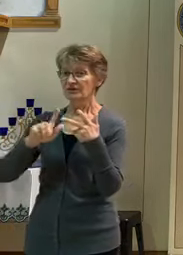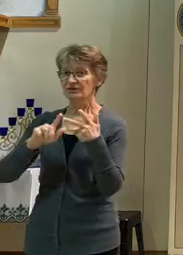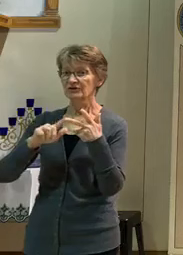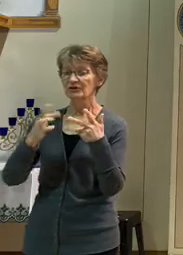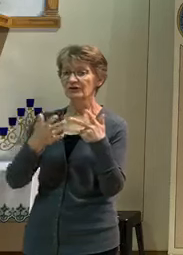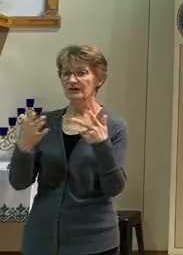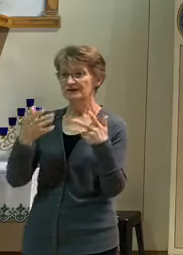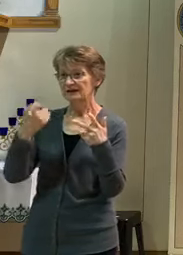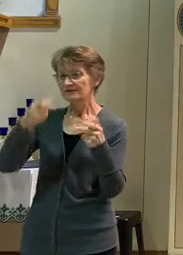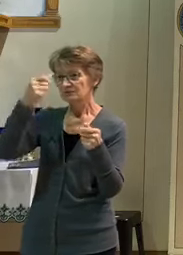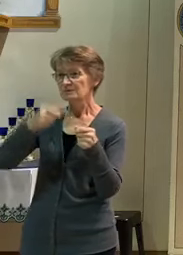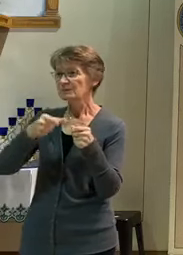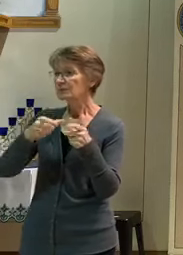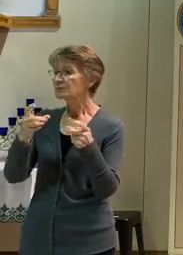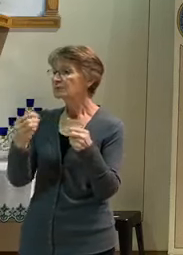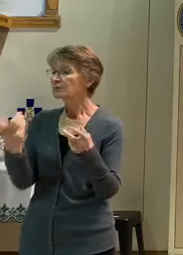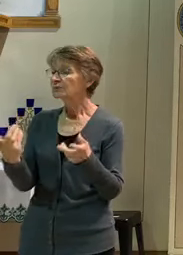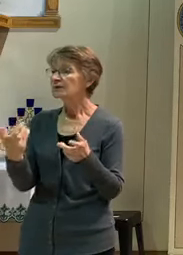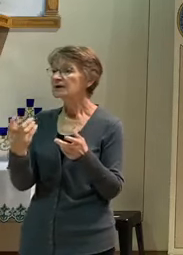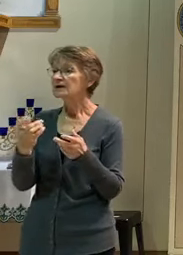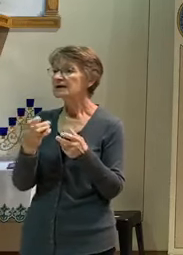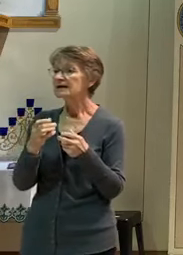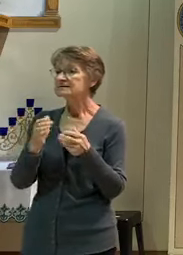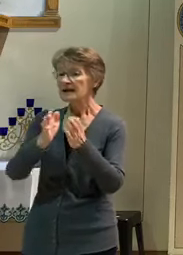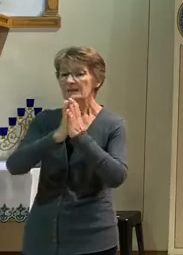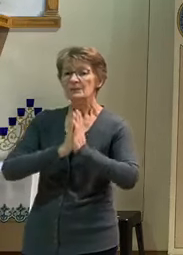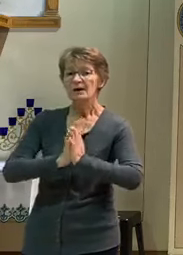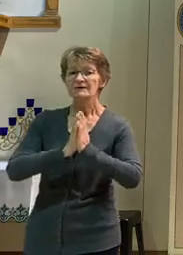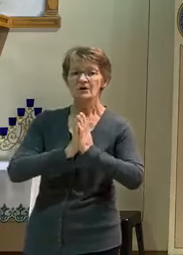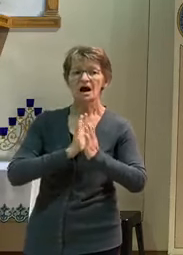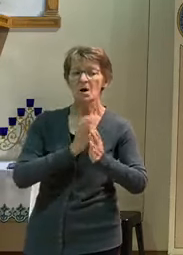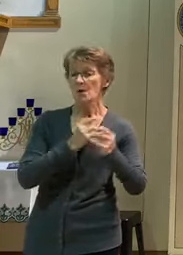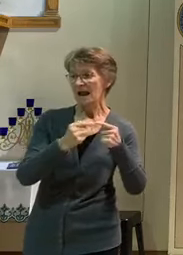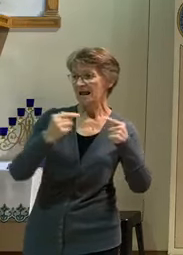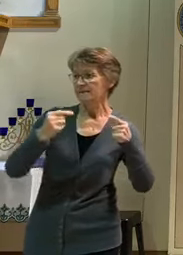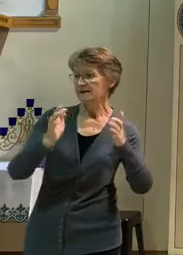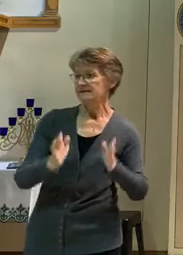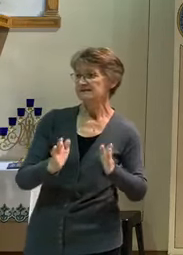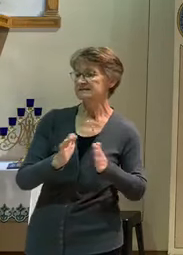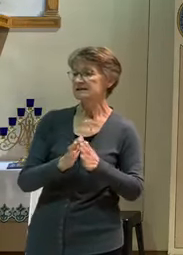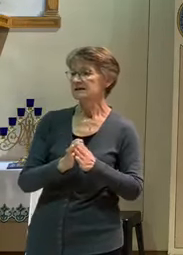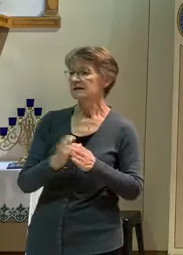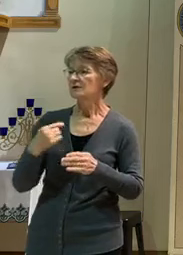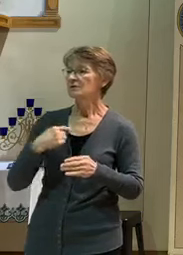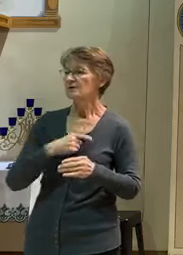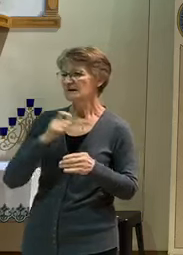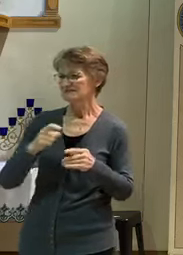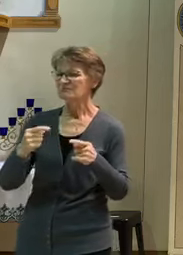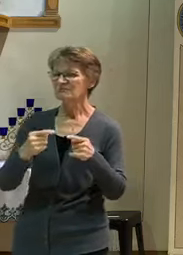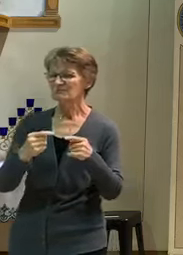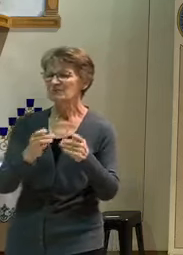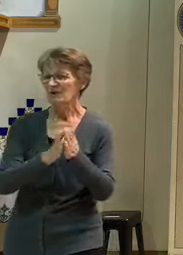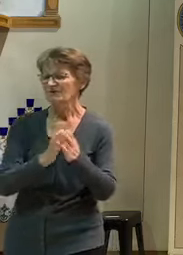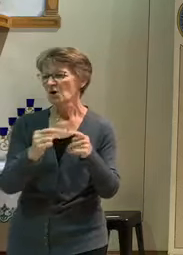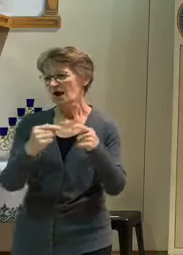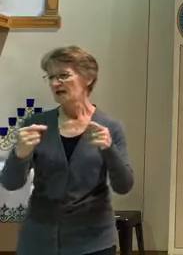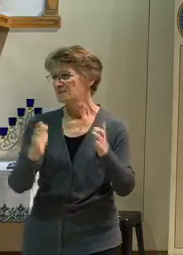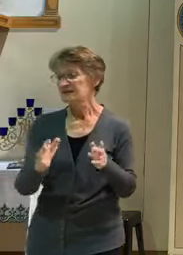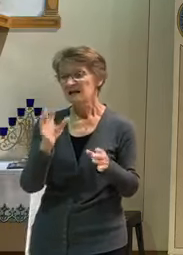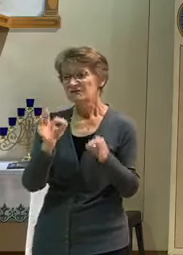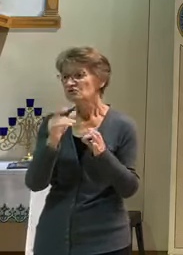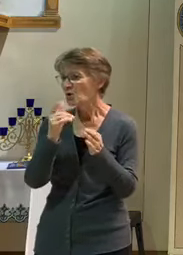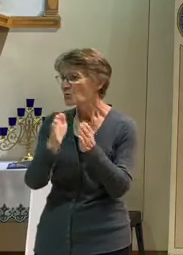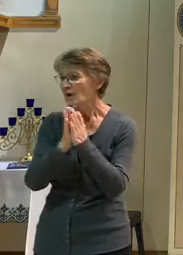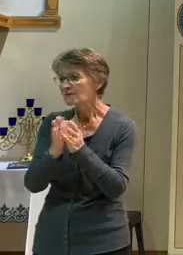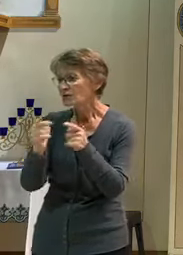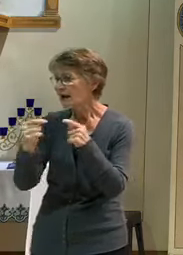think that all of us have to do is we do have to pray for our enemies. We have to pray for them. If we don't pray for